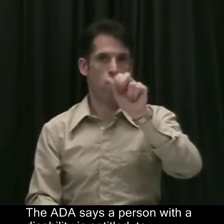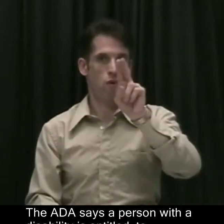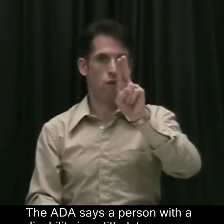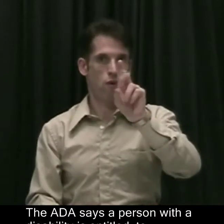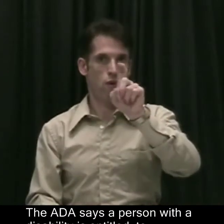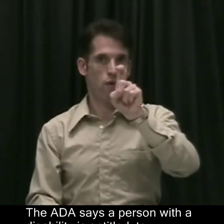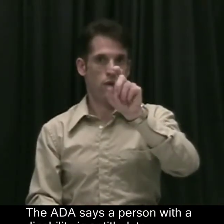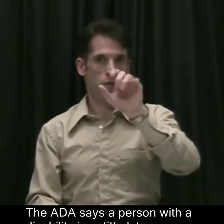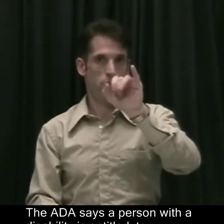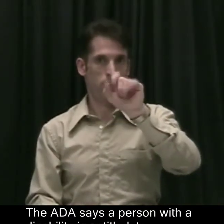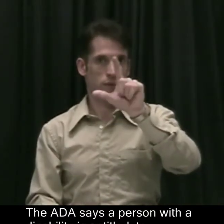services.